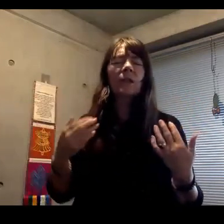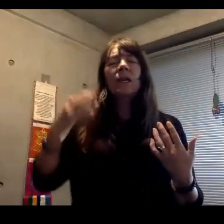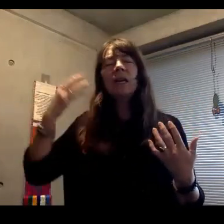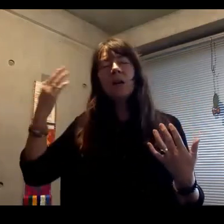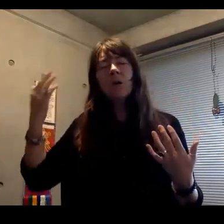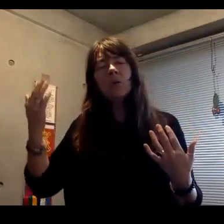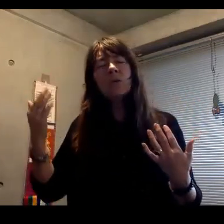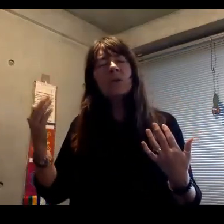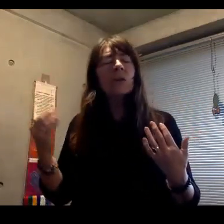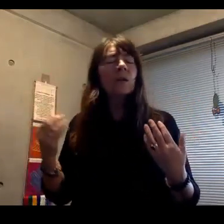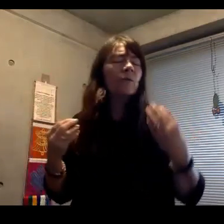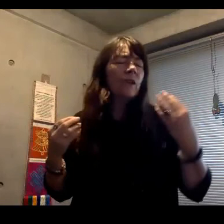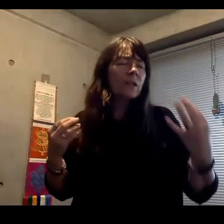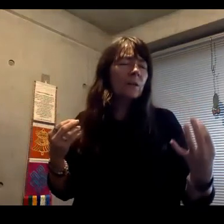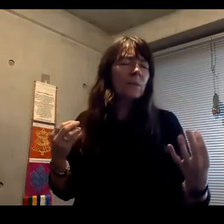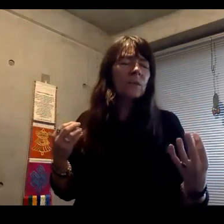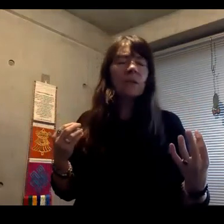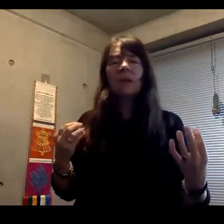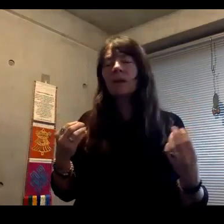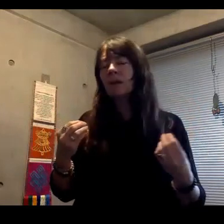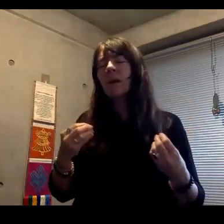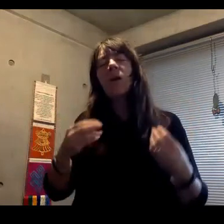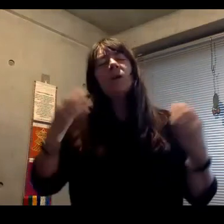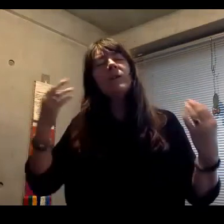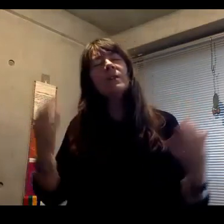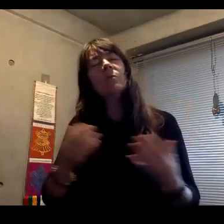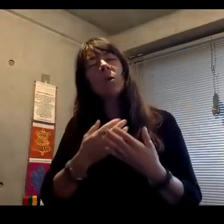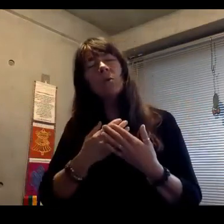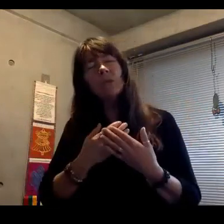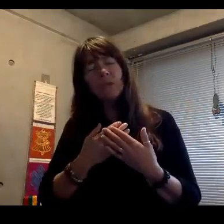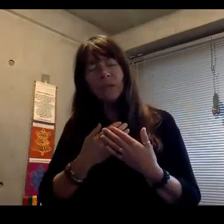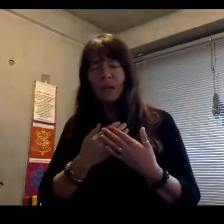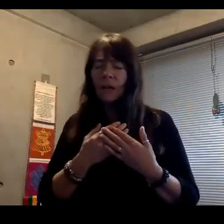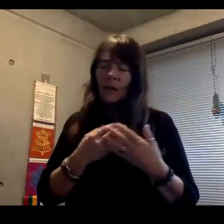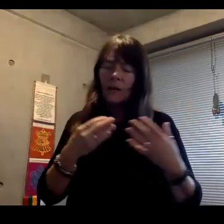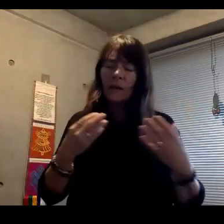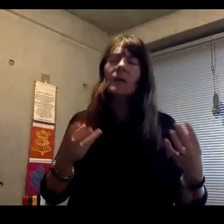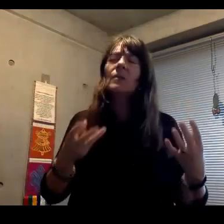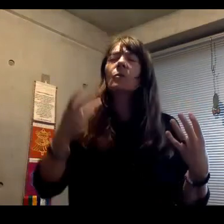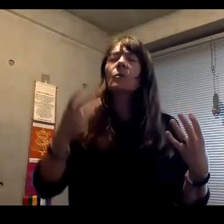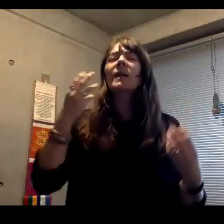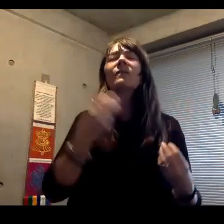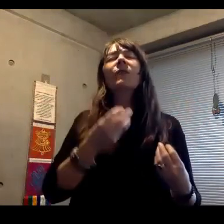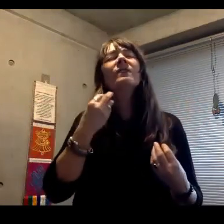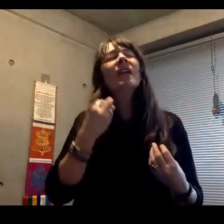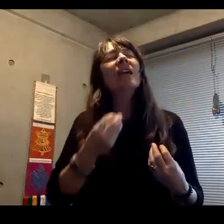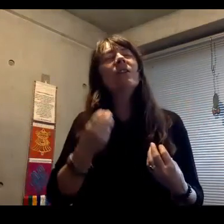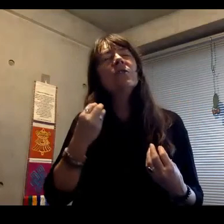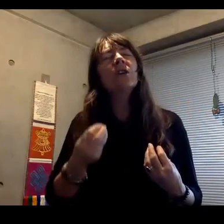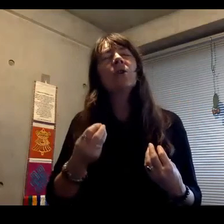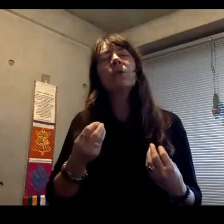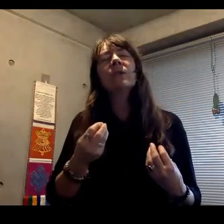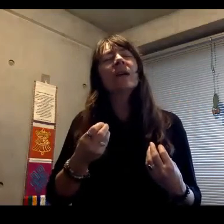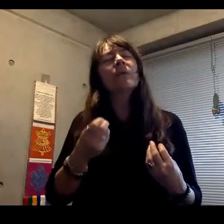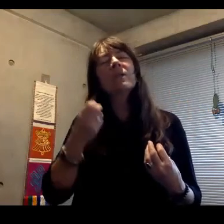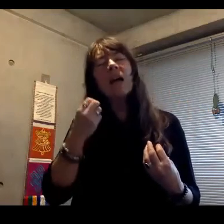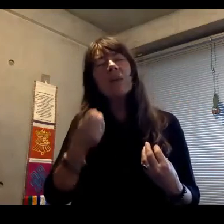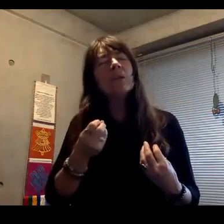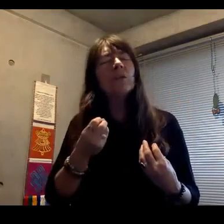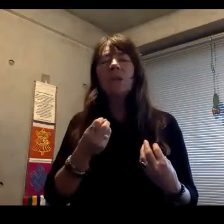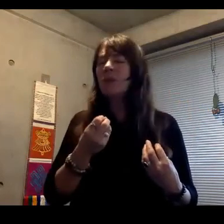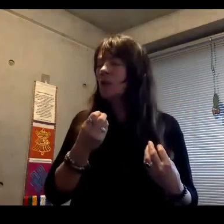Predators, egos, victims, all of these roles you see. So as far as energy goes,